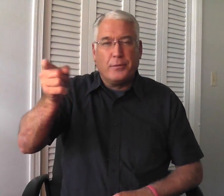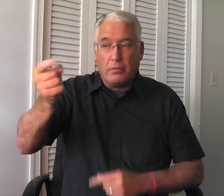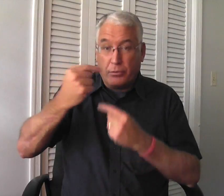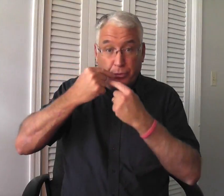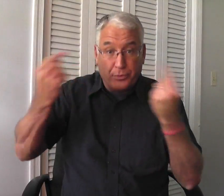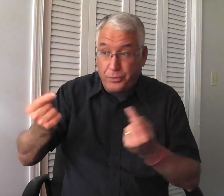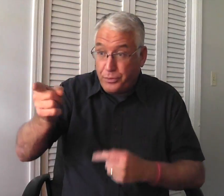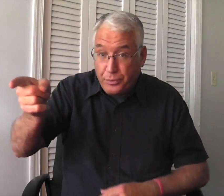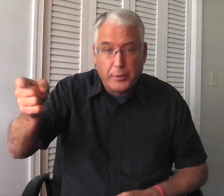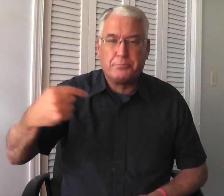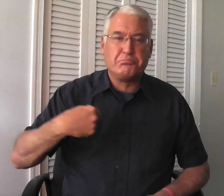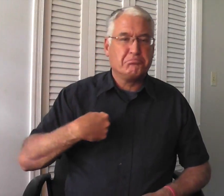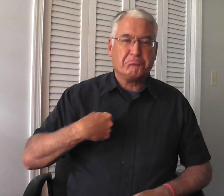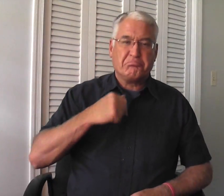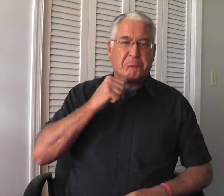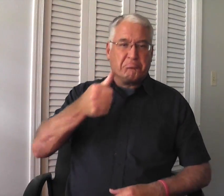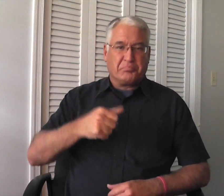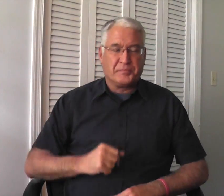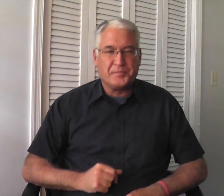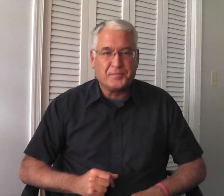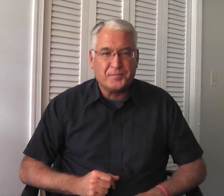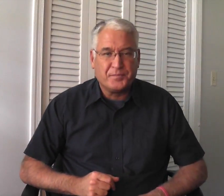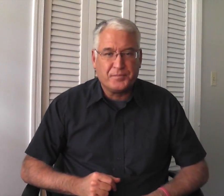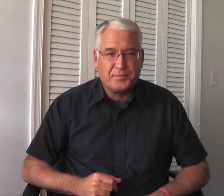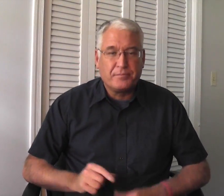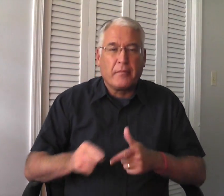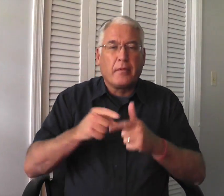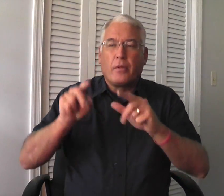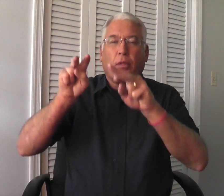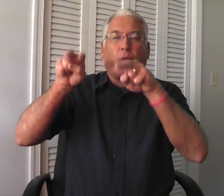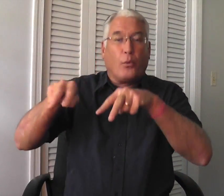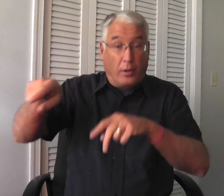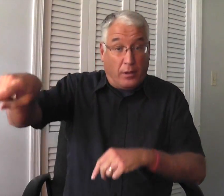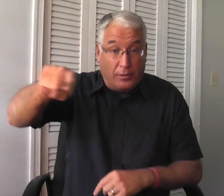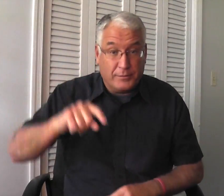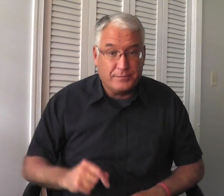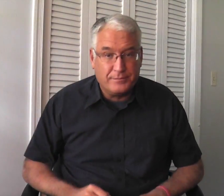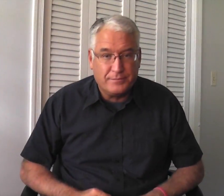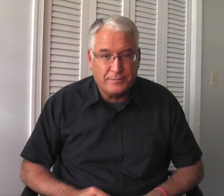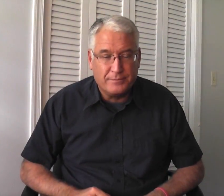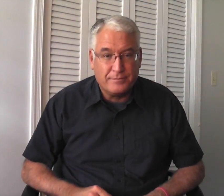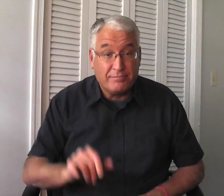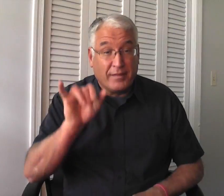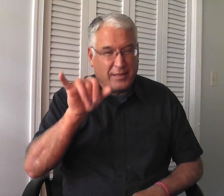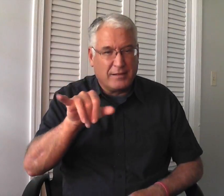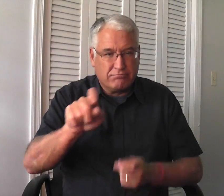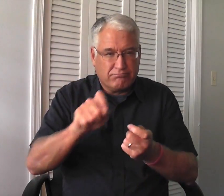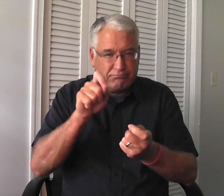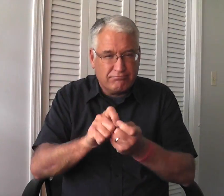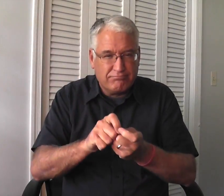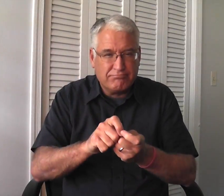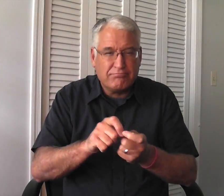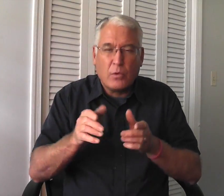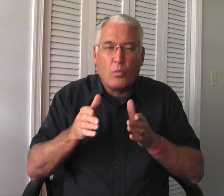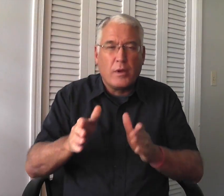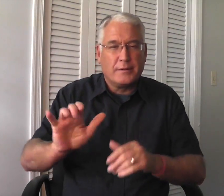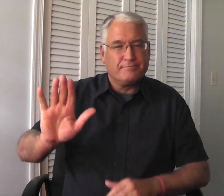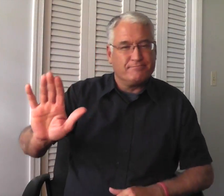for him to compare himself to other ones and say, "Oh, they sin, but I don't," and look down on others.